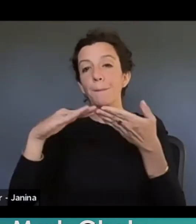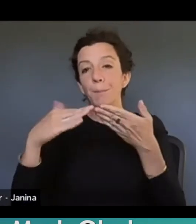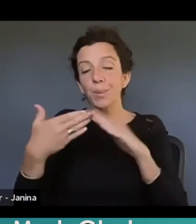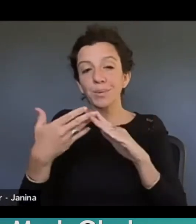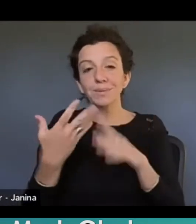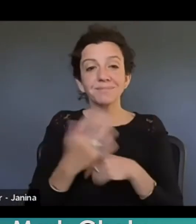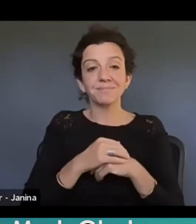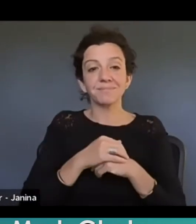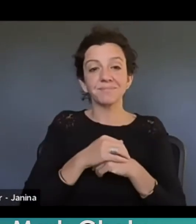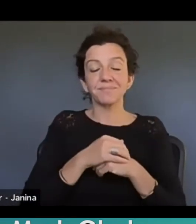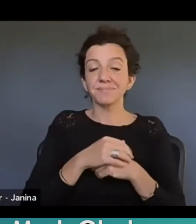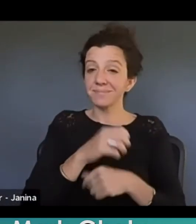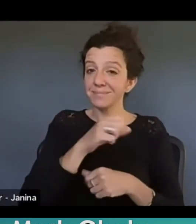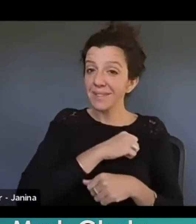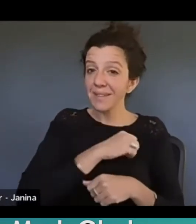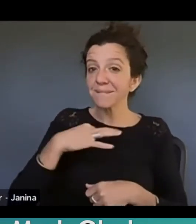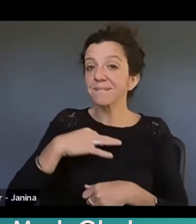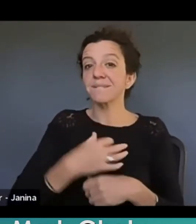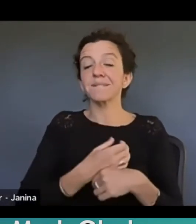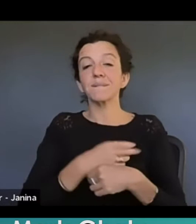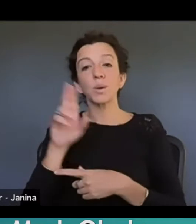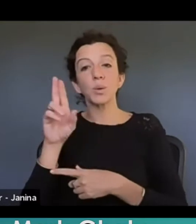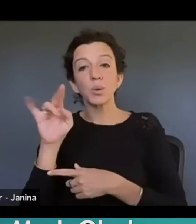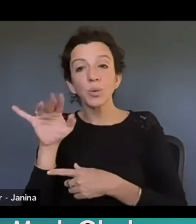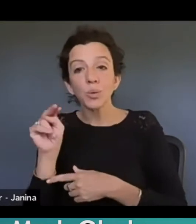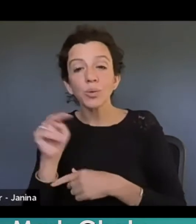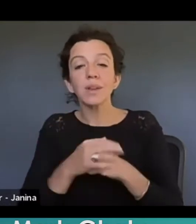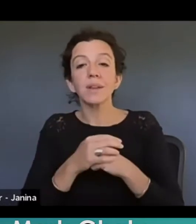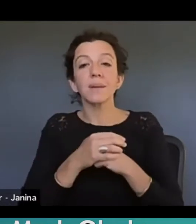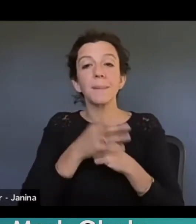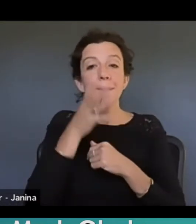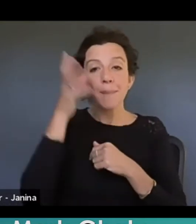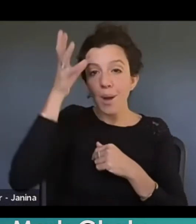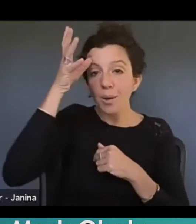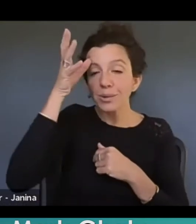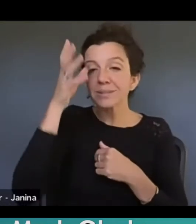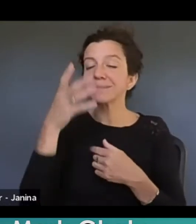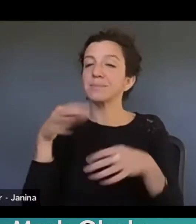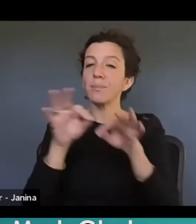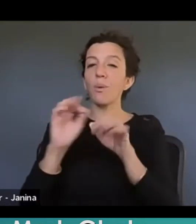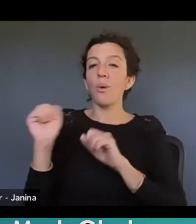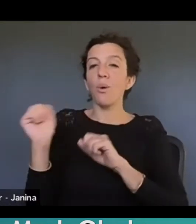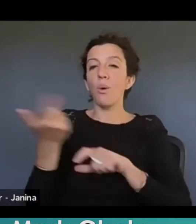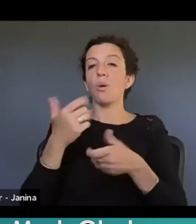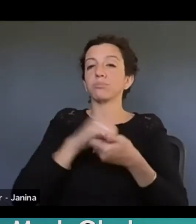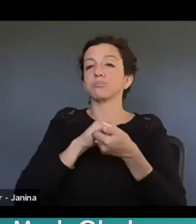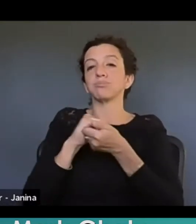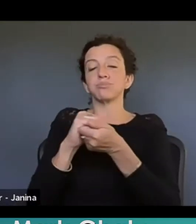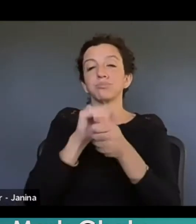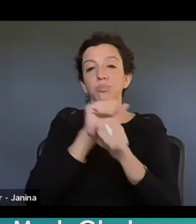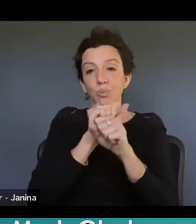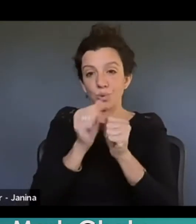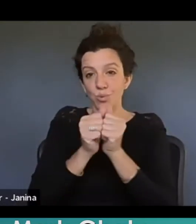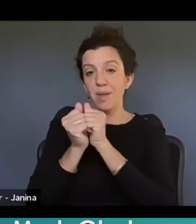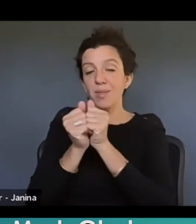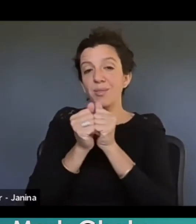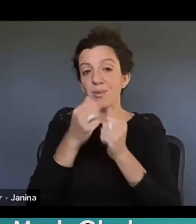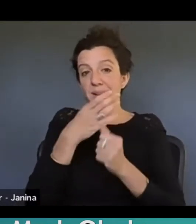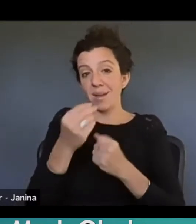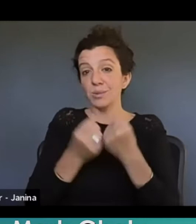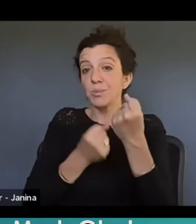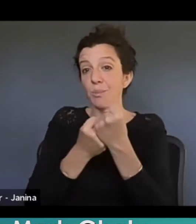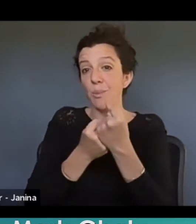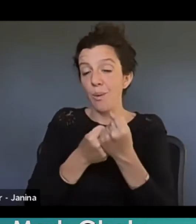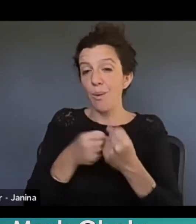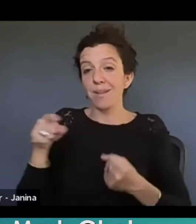labor unions, parent organizations. We want to make sure this is a close partnership in the community and that people are supportive of this application. They can